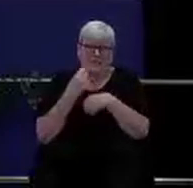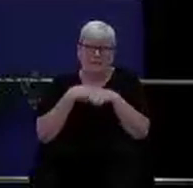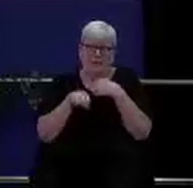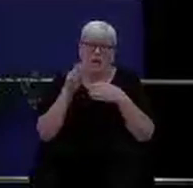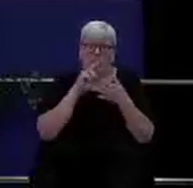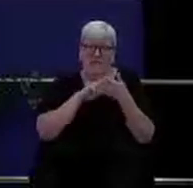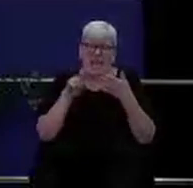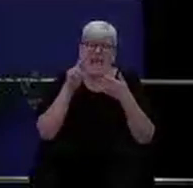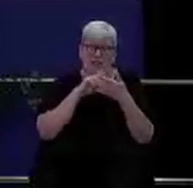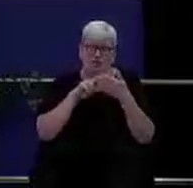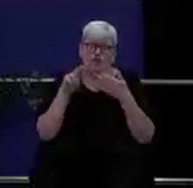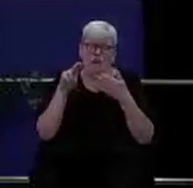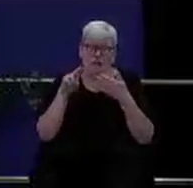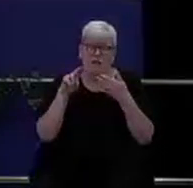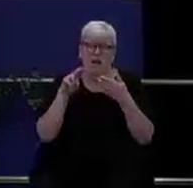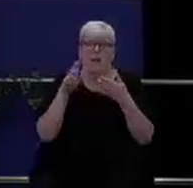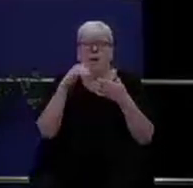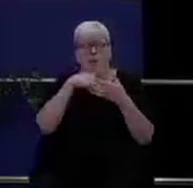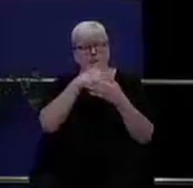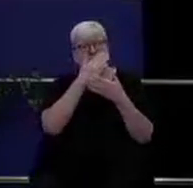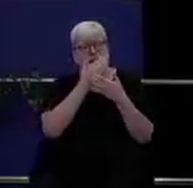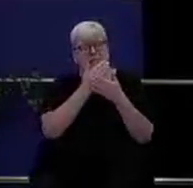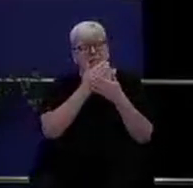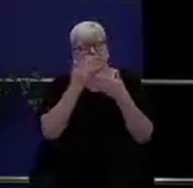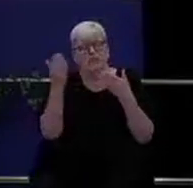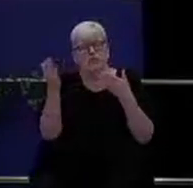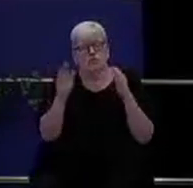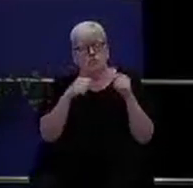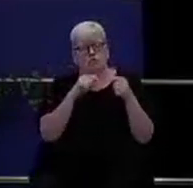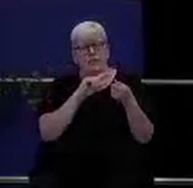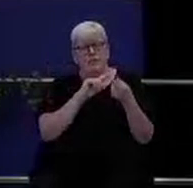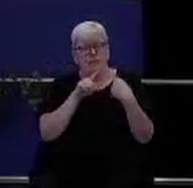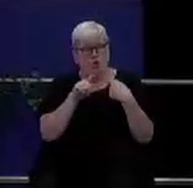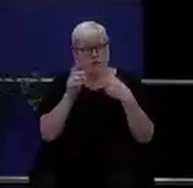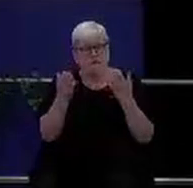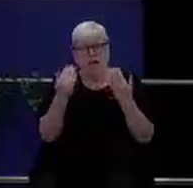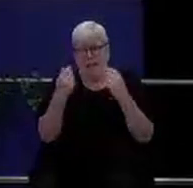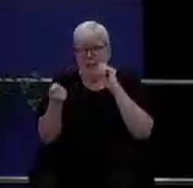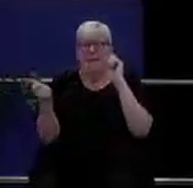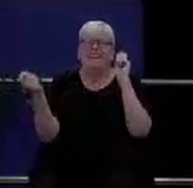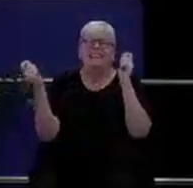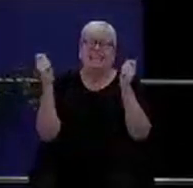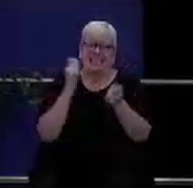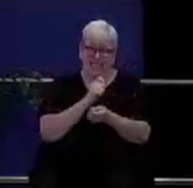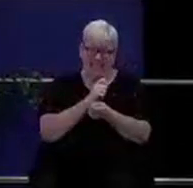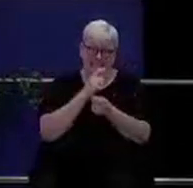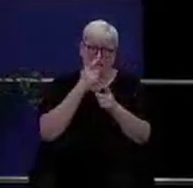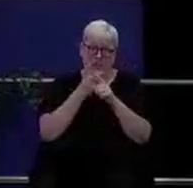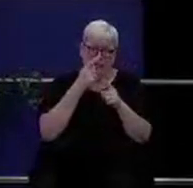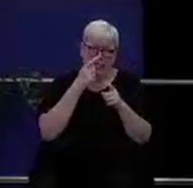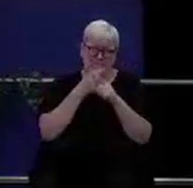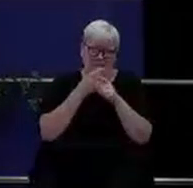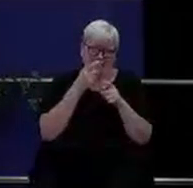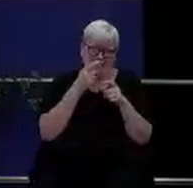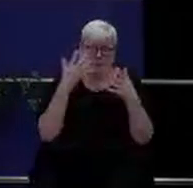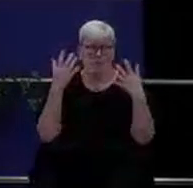I agree that partly as a response to the climate emergency, people are beginning to... There's such unfathomably big sort of things